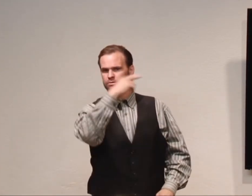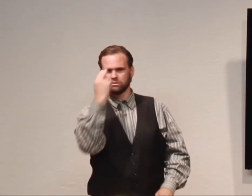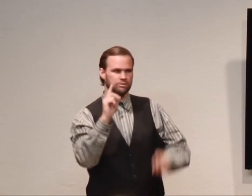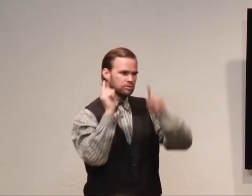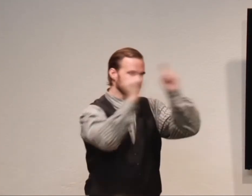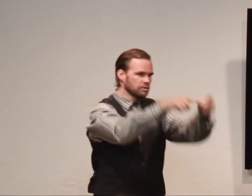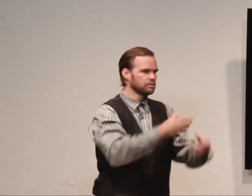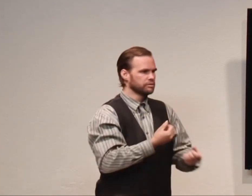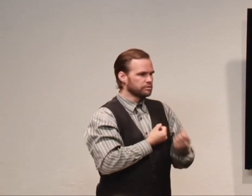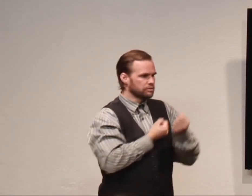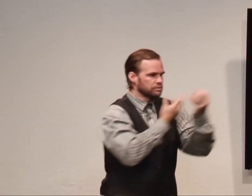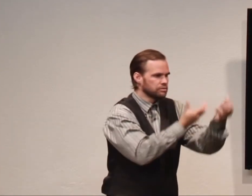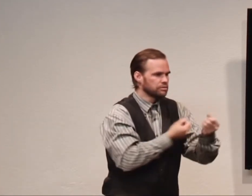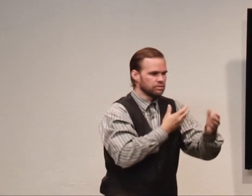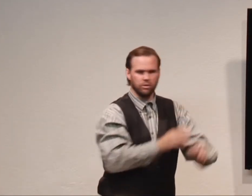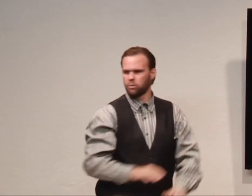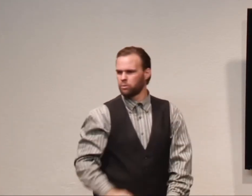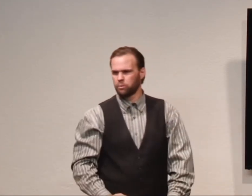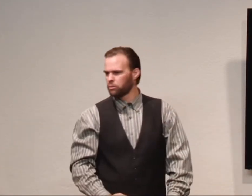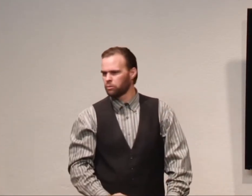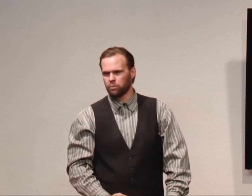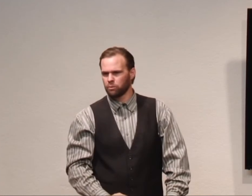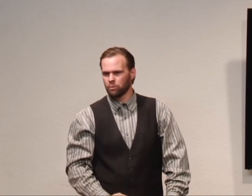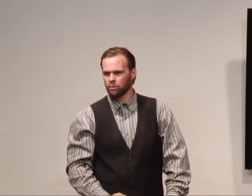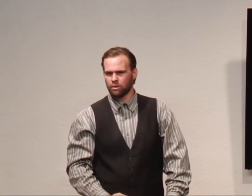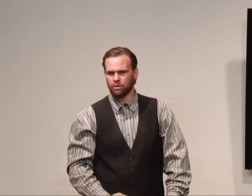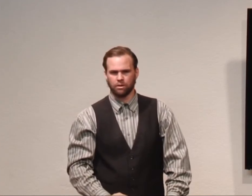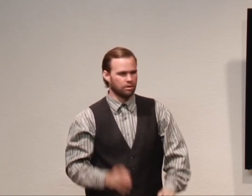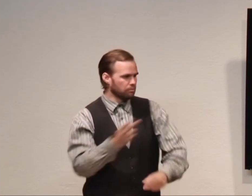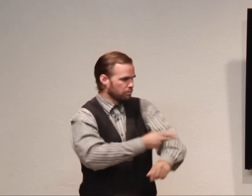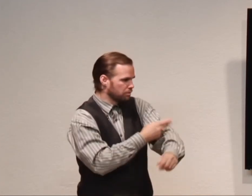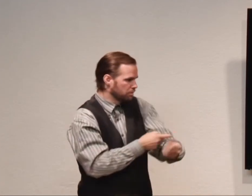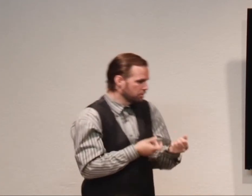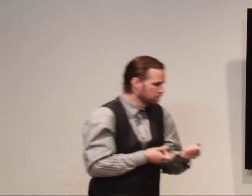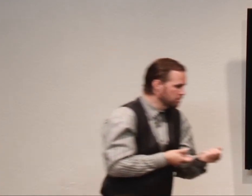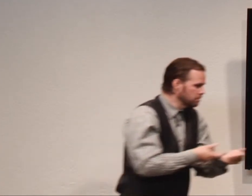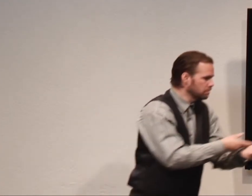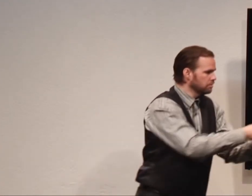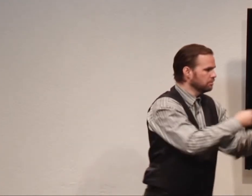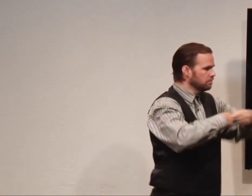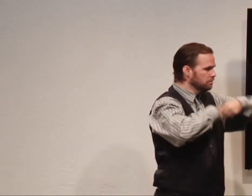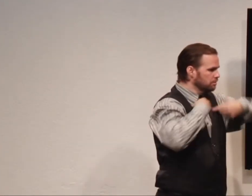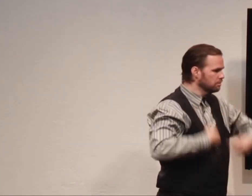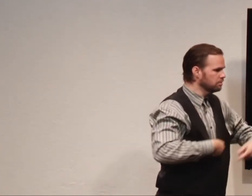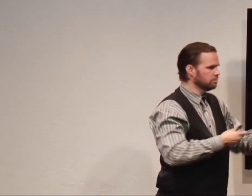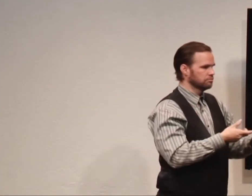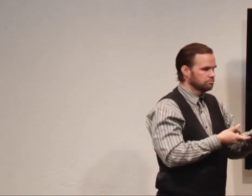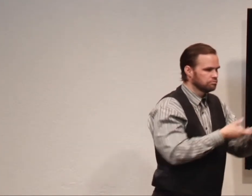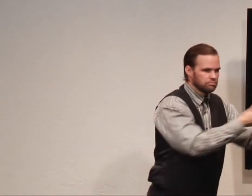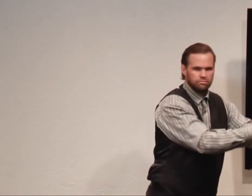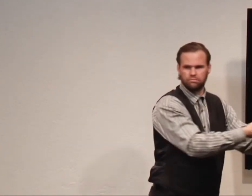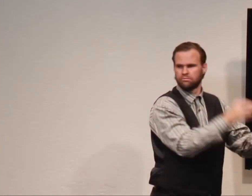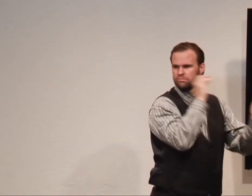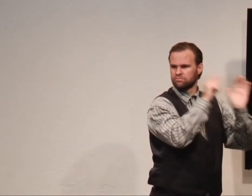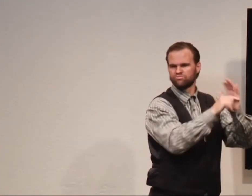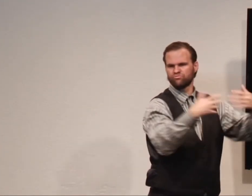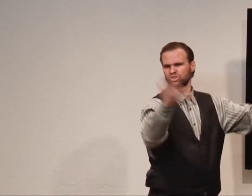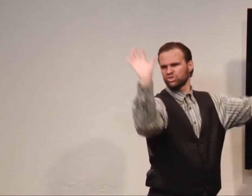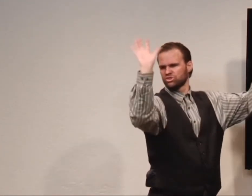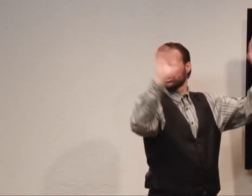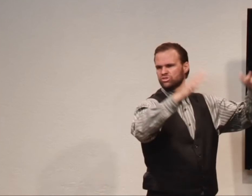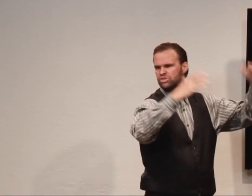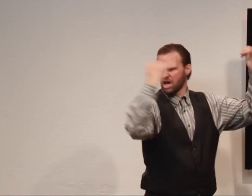Remember in the Old Testament, you had to go and you had to confess to the priest and offer a lamb or a bird or some kind of sacrifice to pay for your sins.